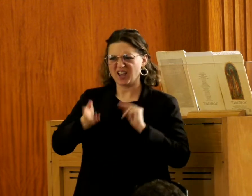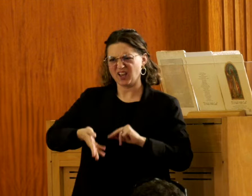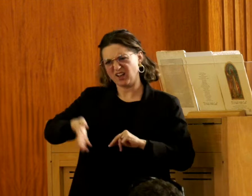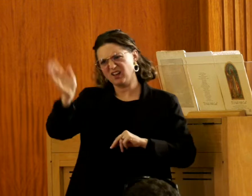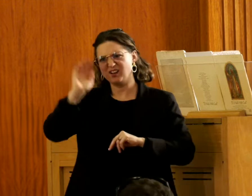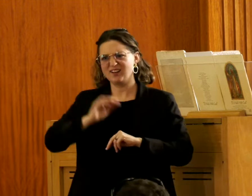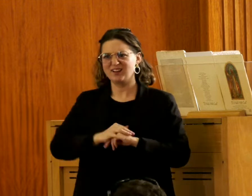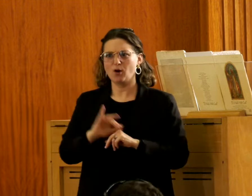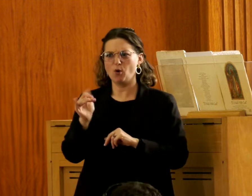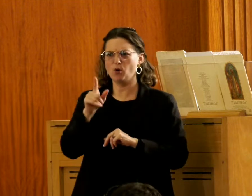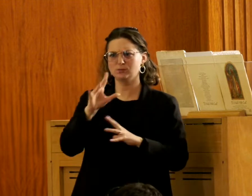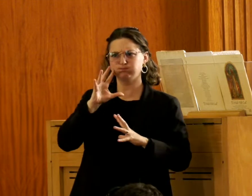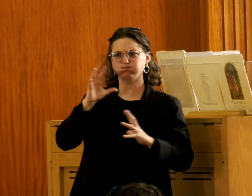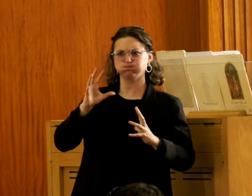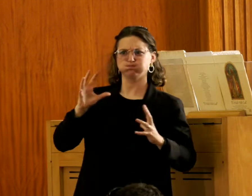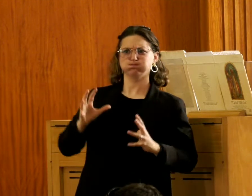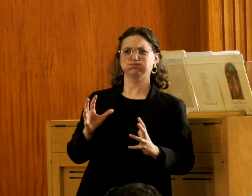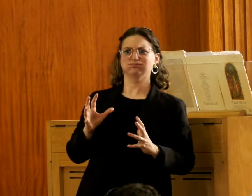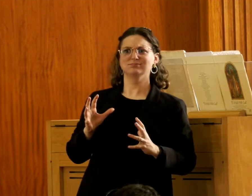been in a good paddock.